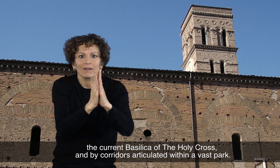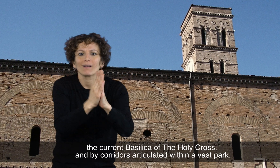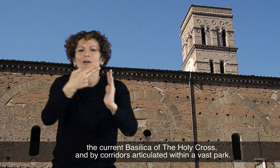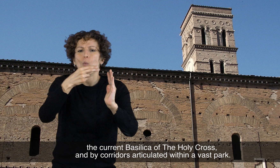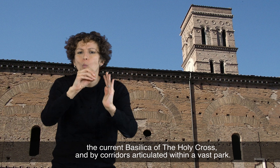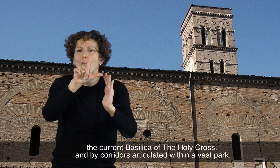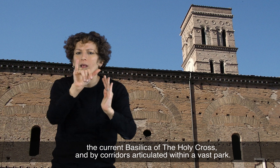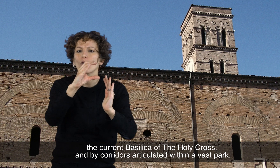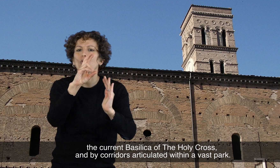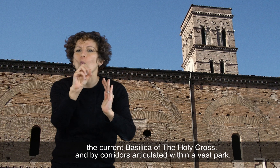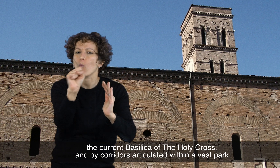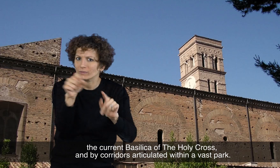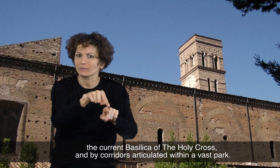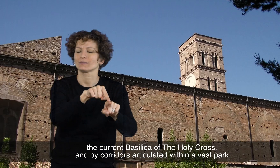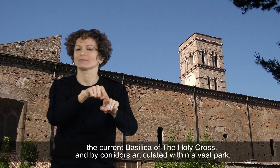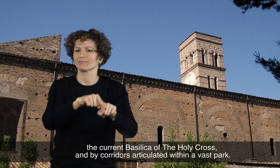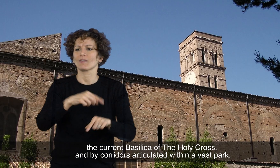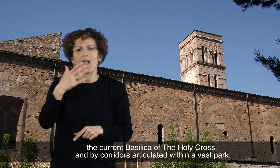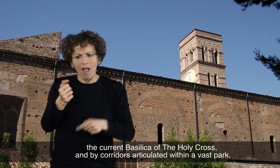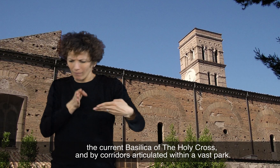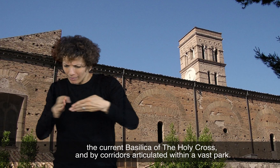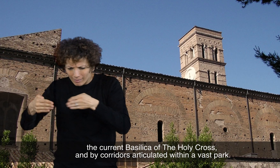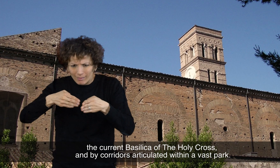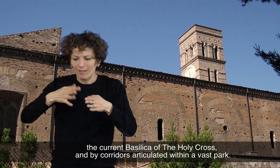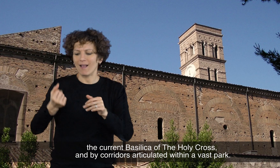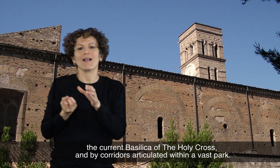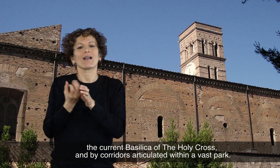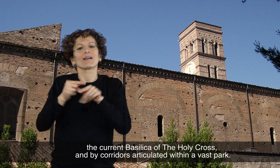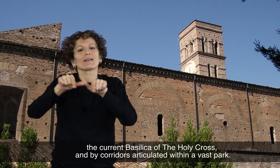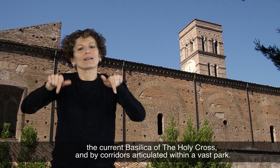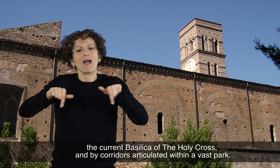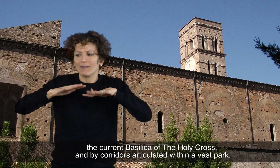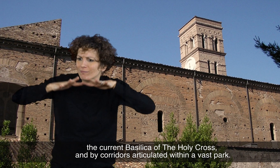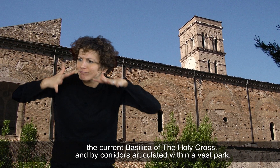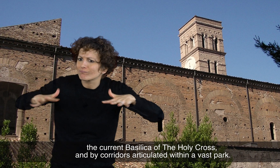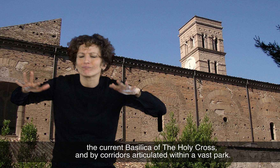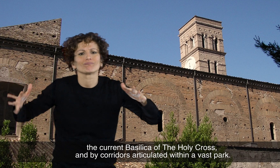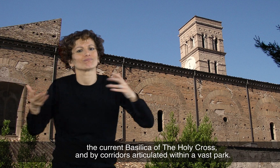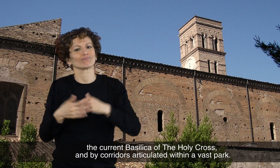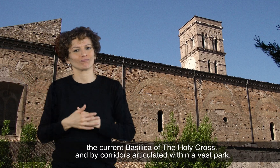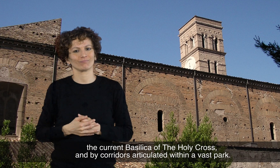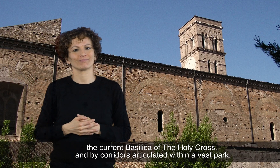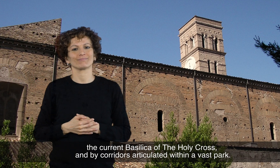current Basilica of the Holy Cross, and by corridors articulated within a vast park.